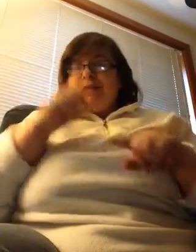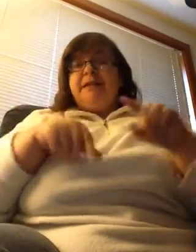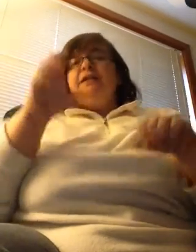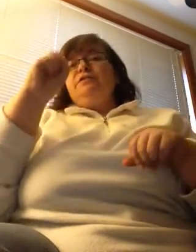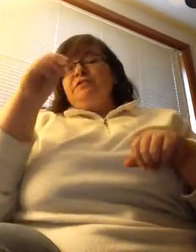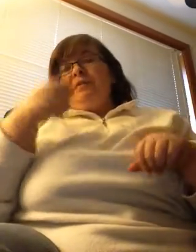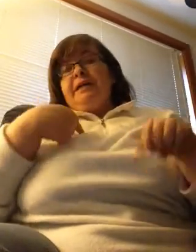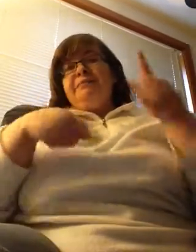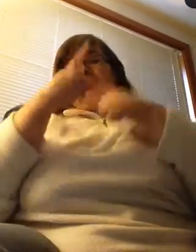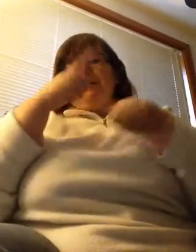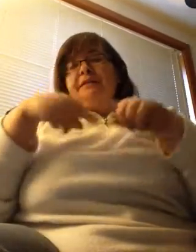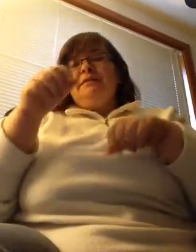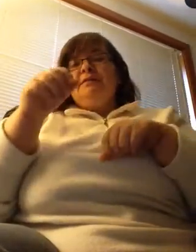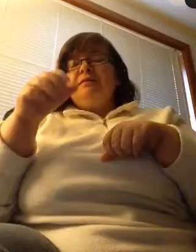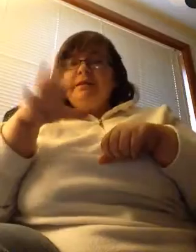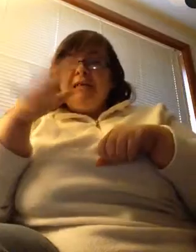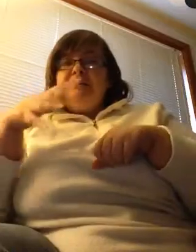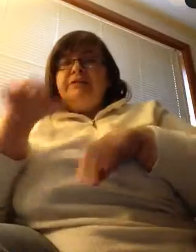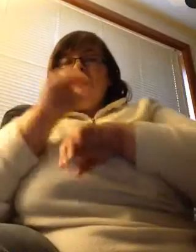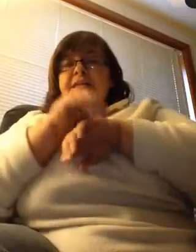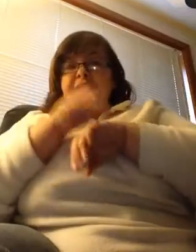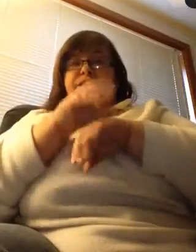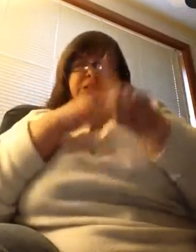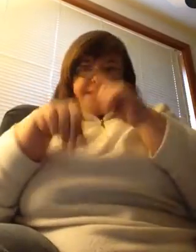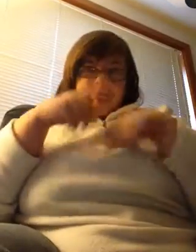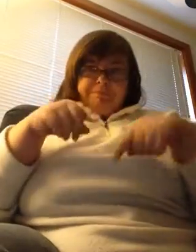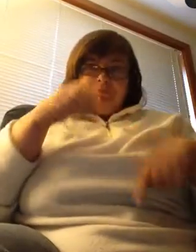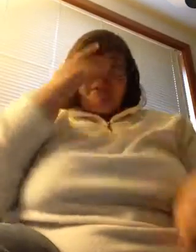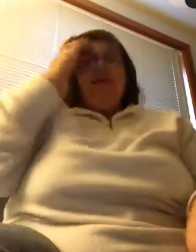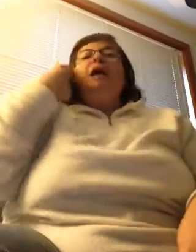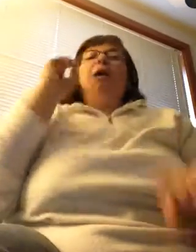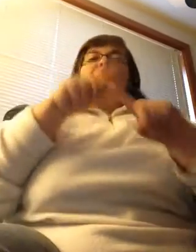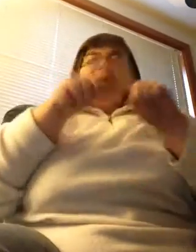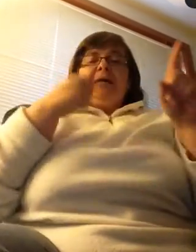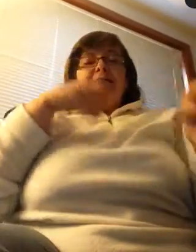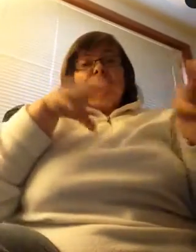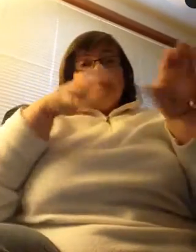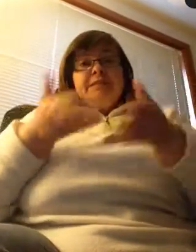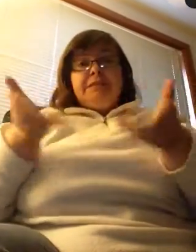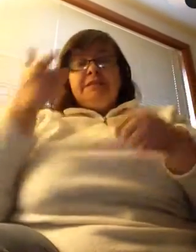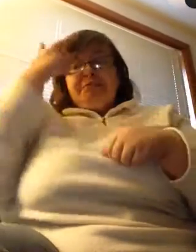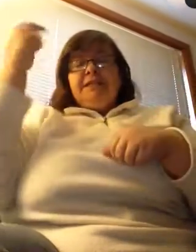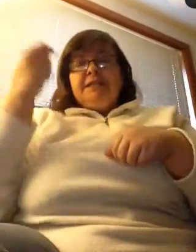Can't. So I'm signing kind of an English sign. But I'm doing this